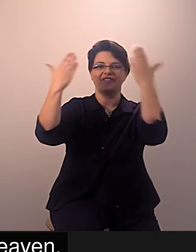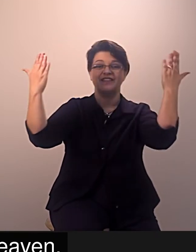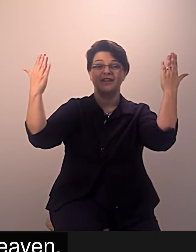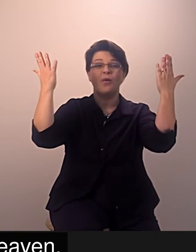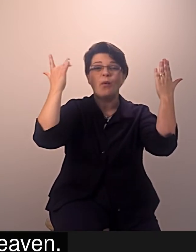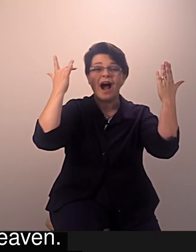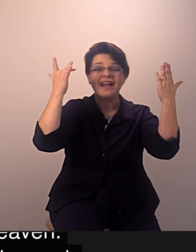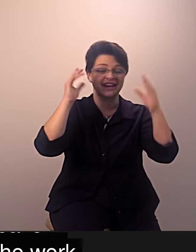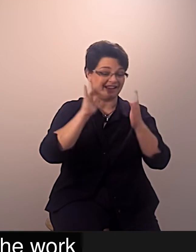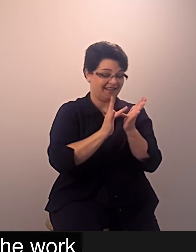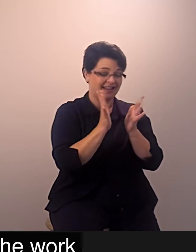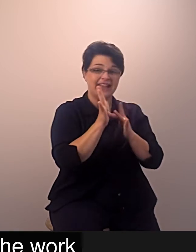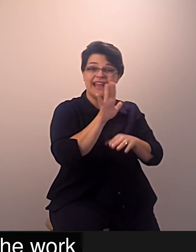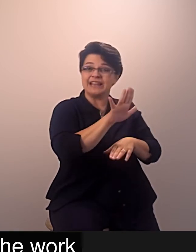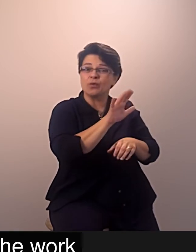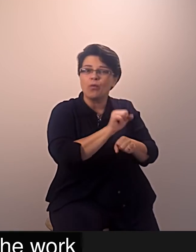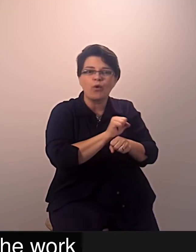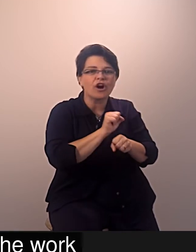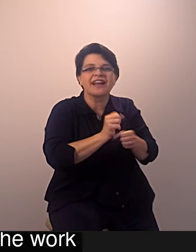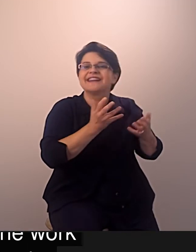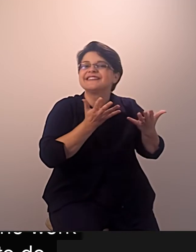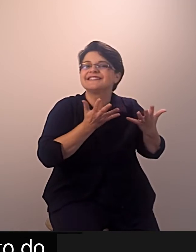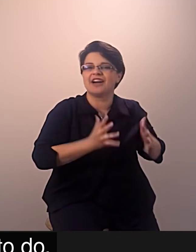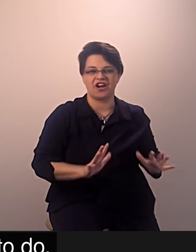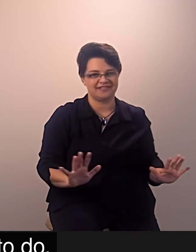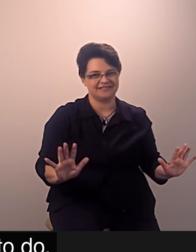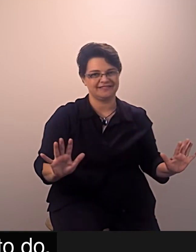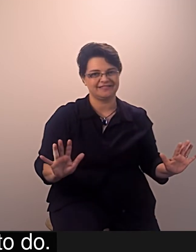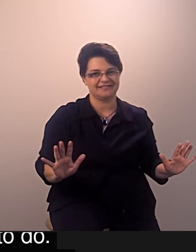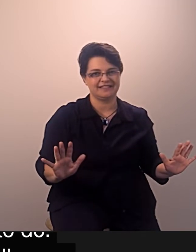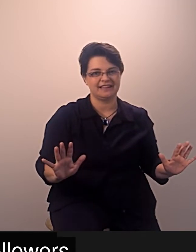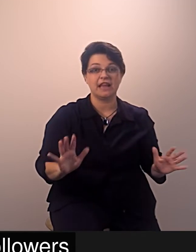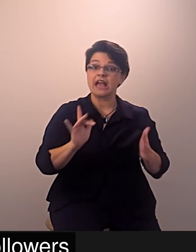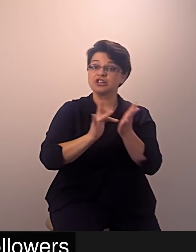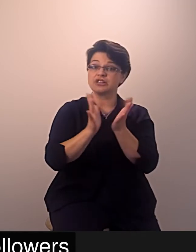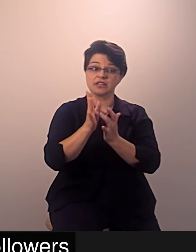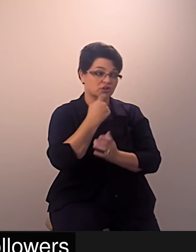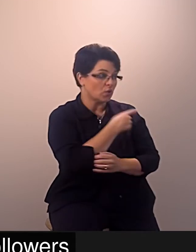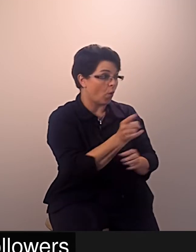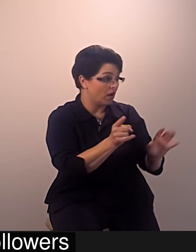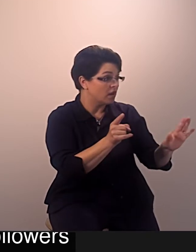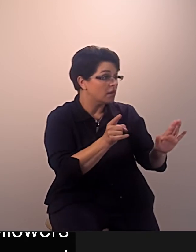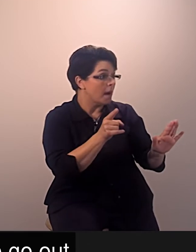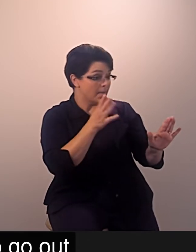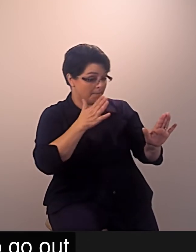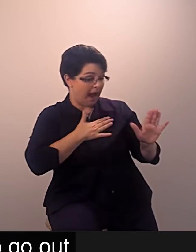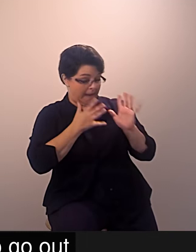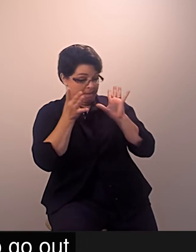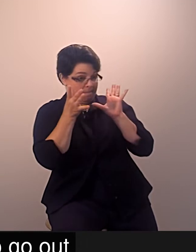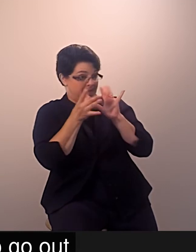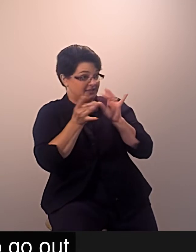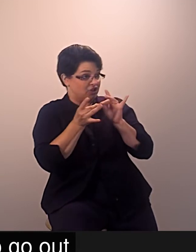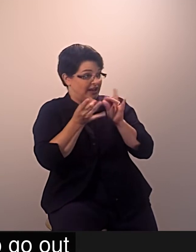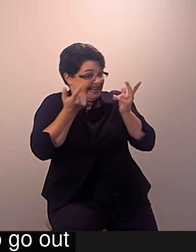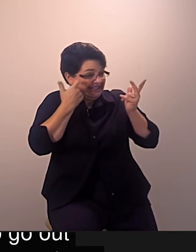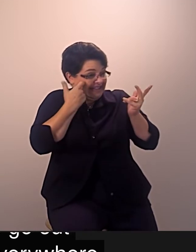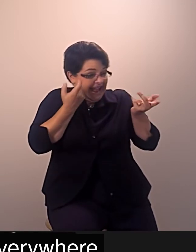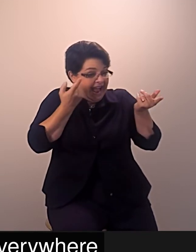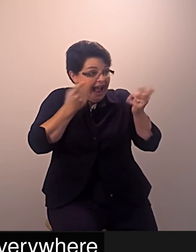do. Jesus told his followers that they were to go out and tell everyone everywhere what he had